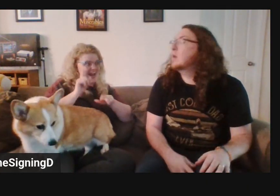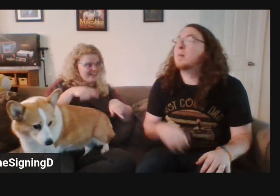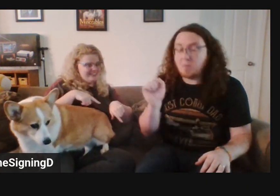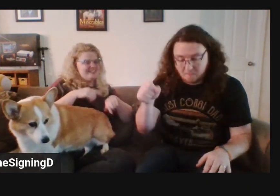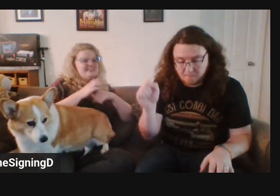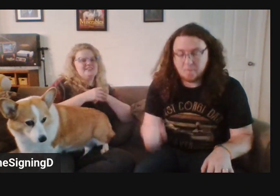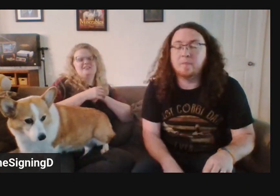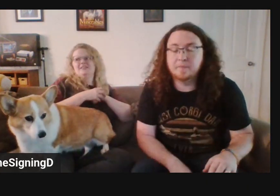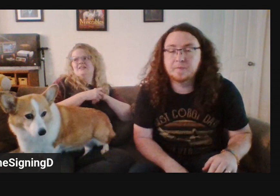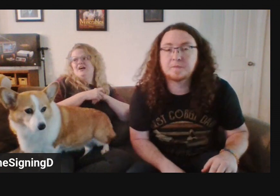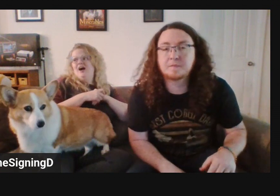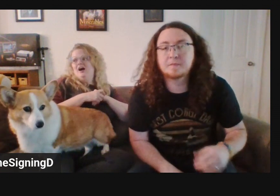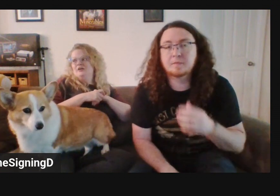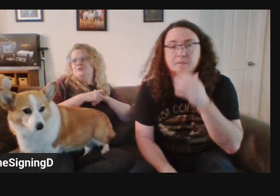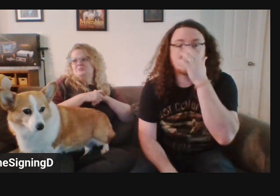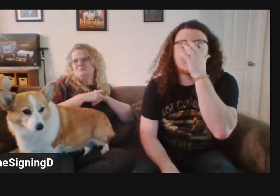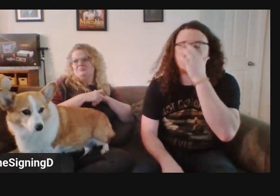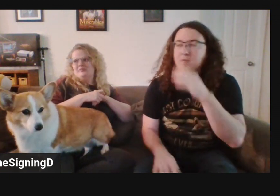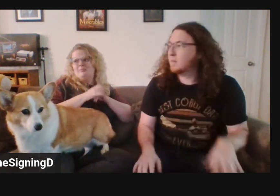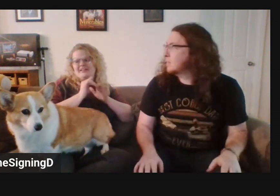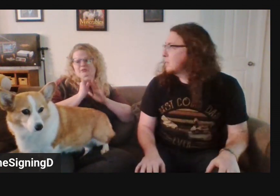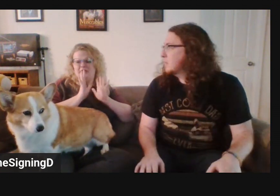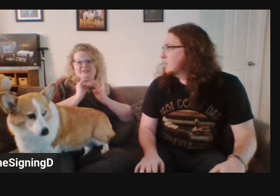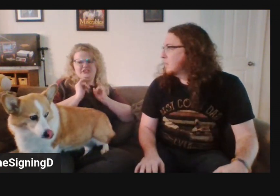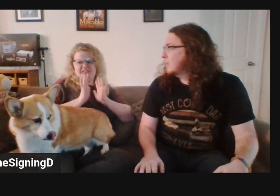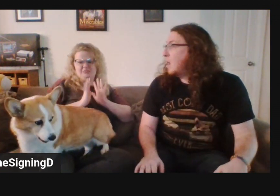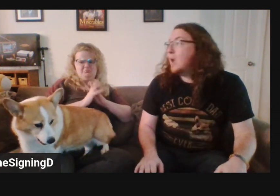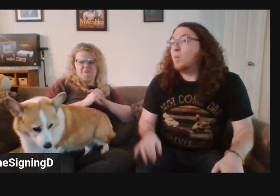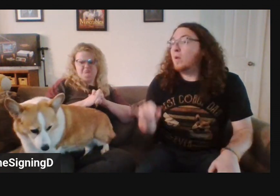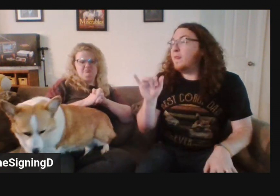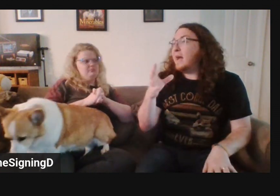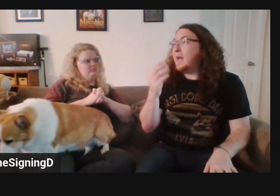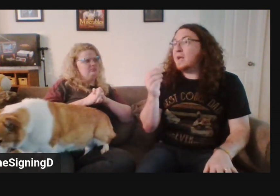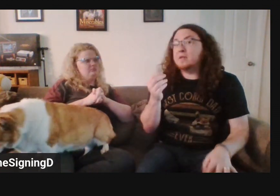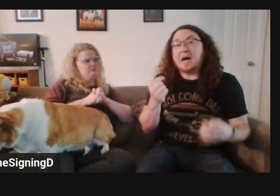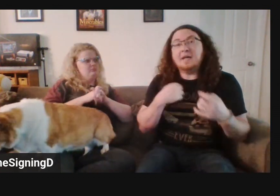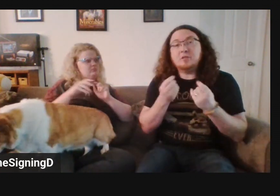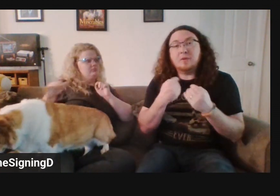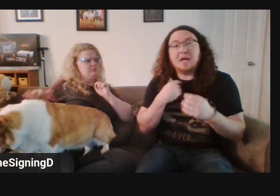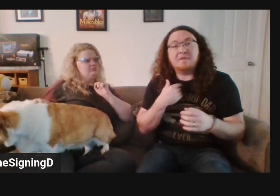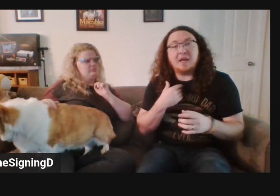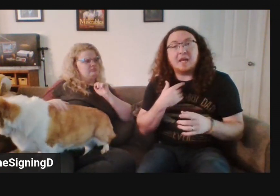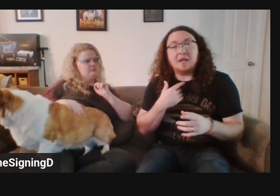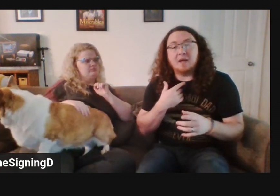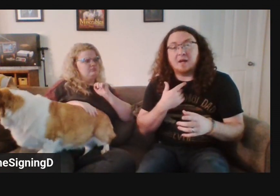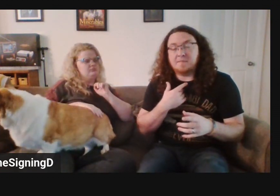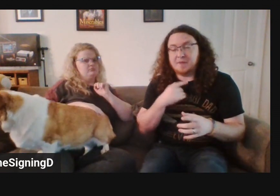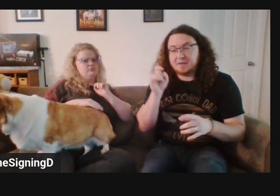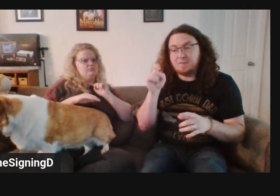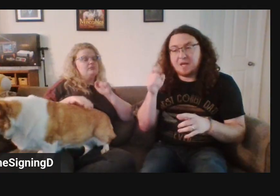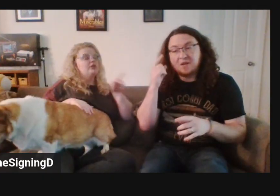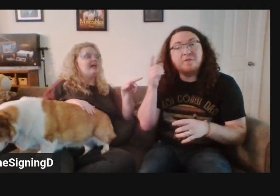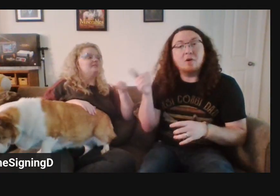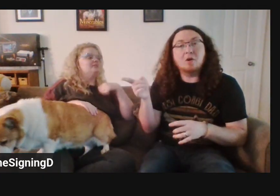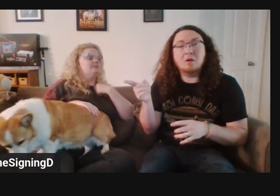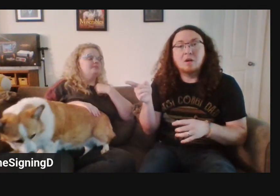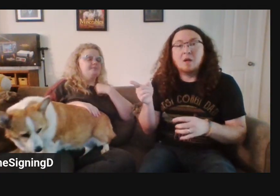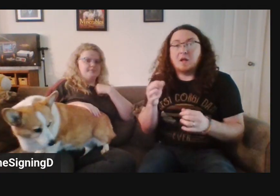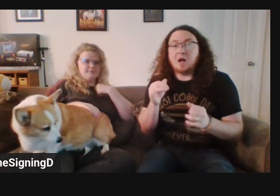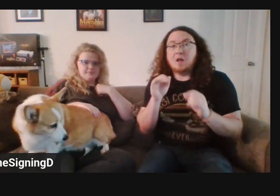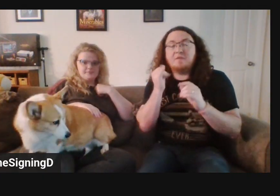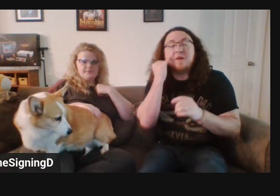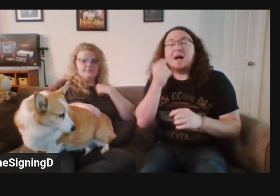she reacted. That's pretty much it. Well, that, and I do have a command for